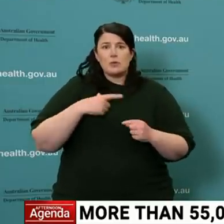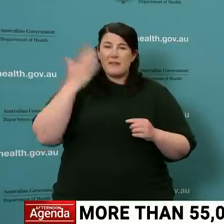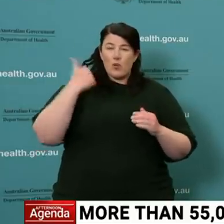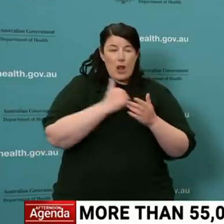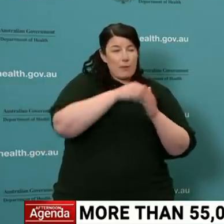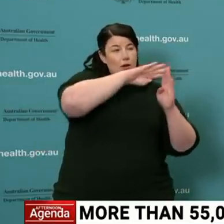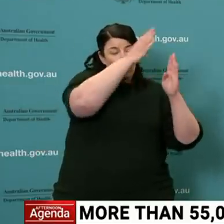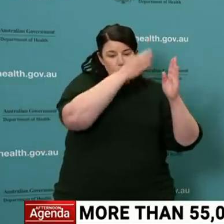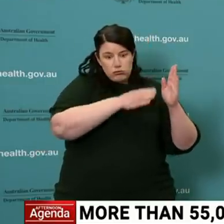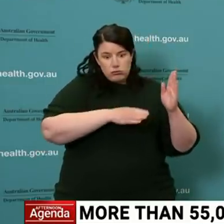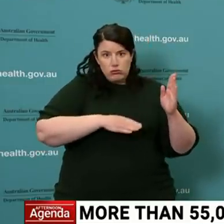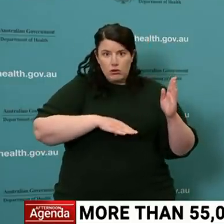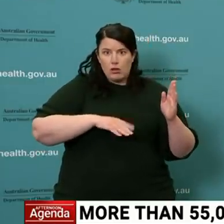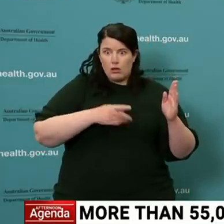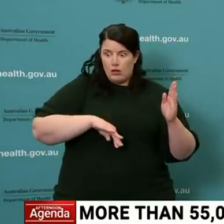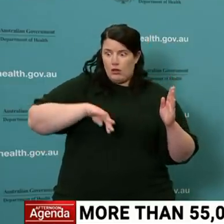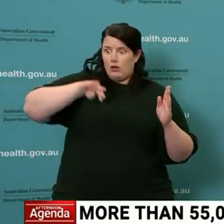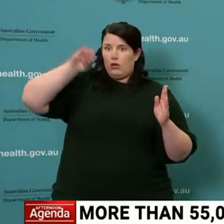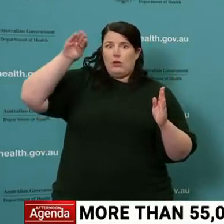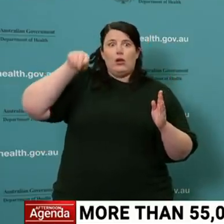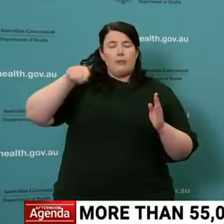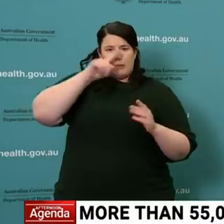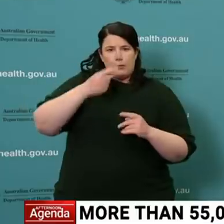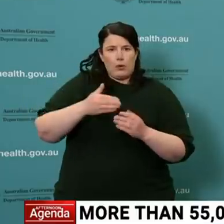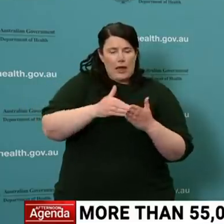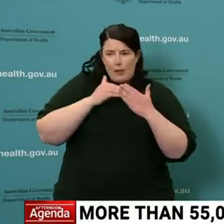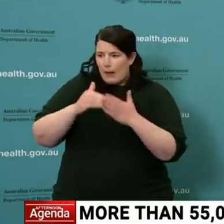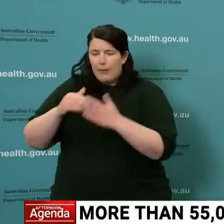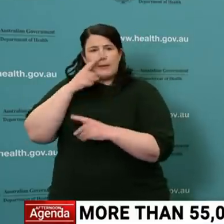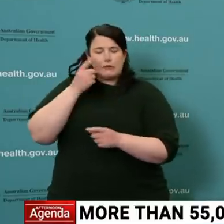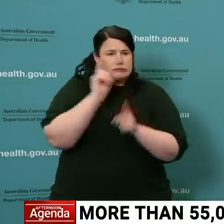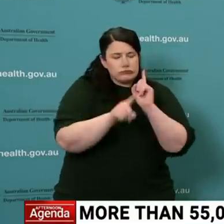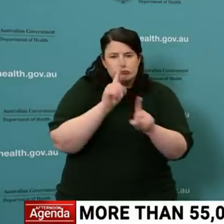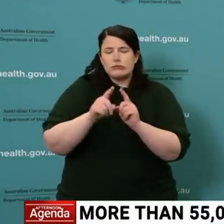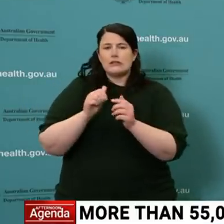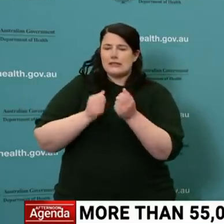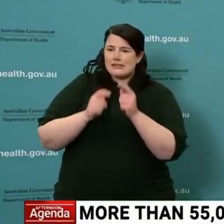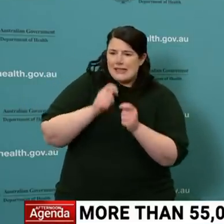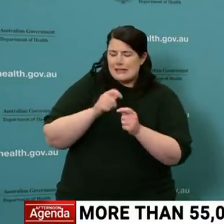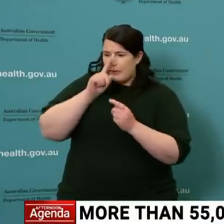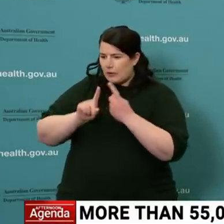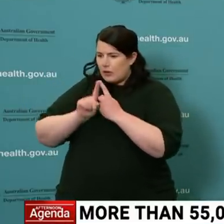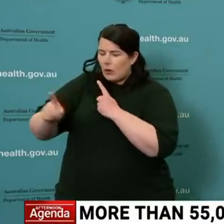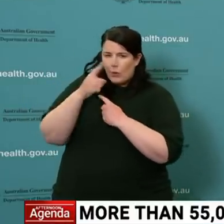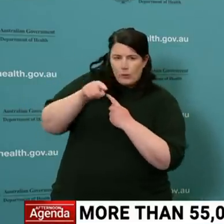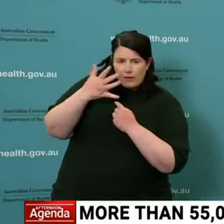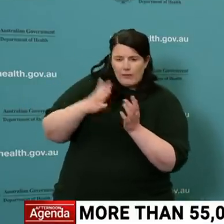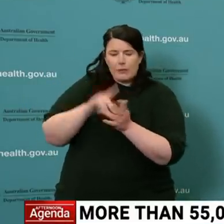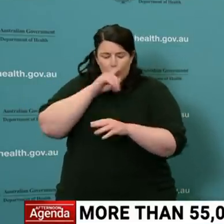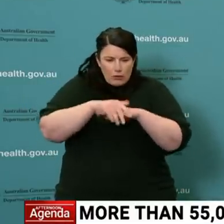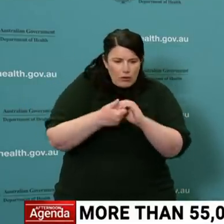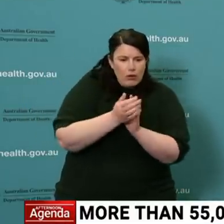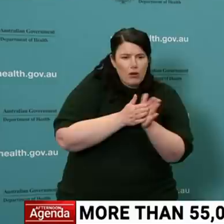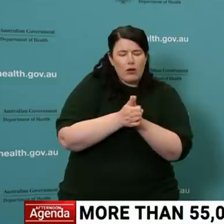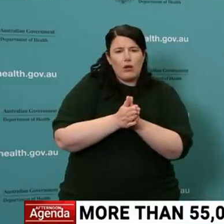Australia has been phenomenal and continues to be, I think, a source of great pride for all